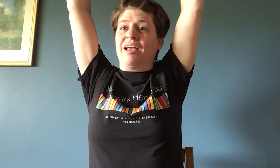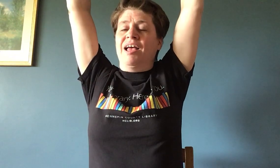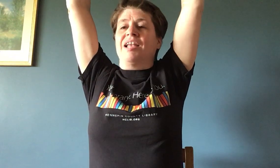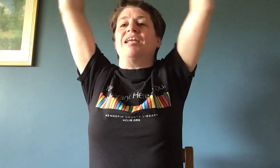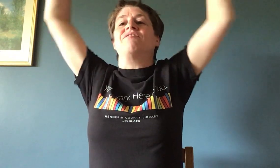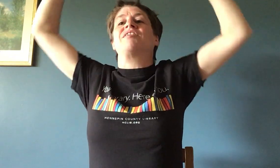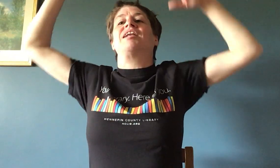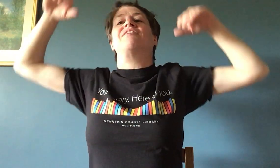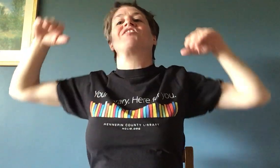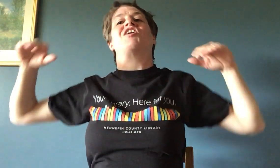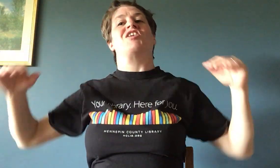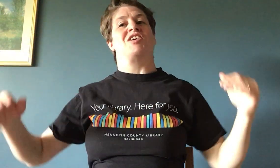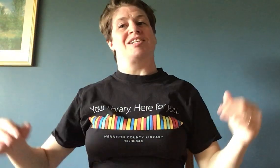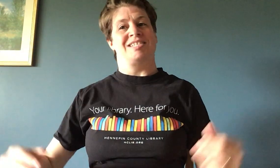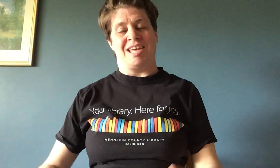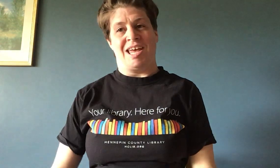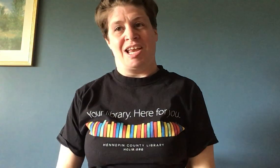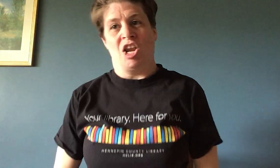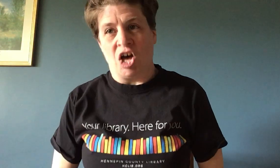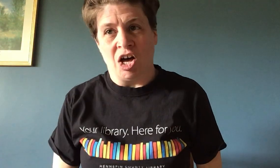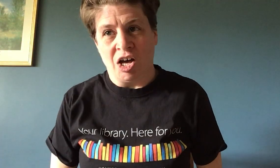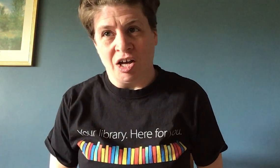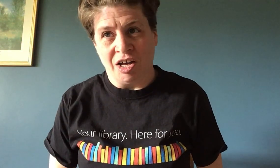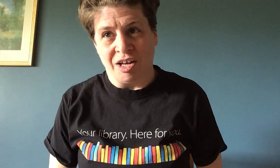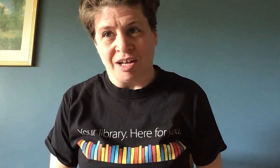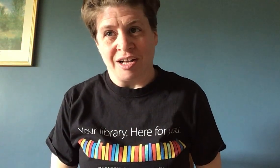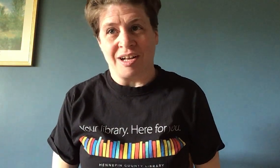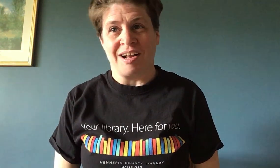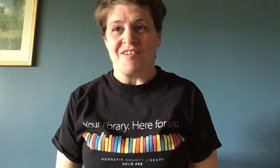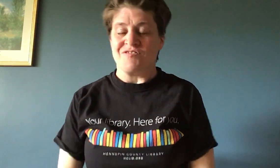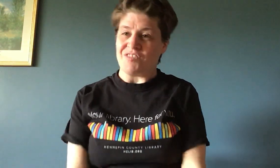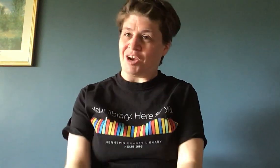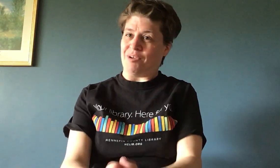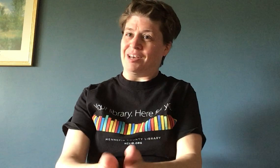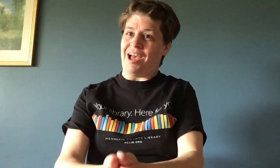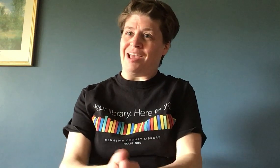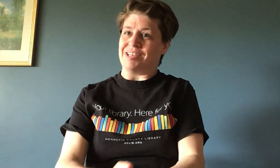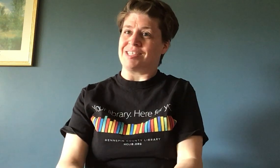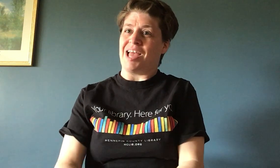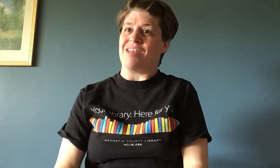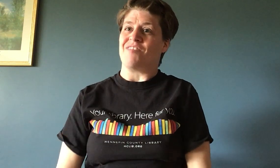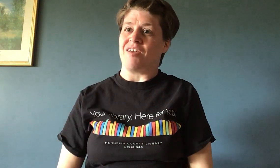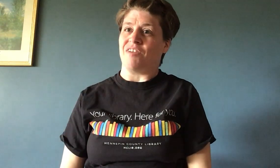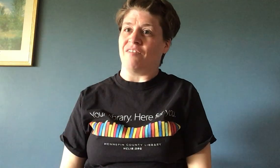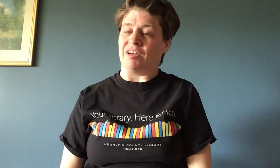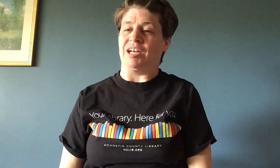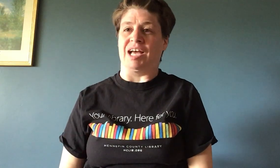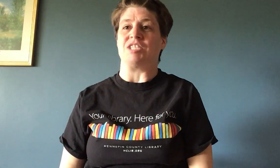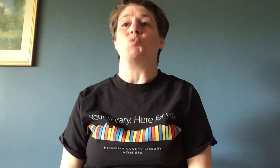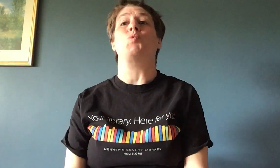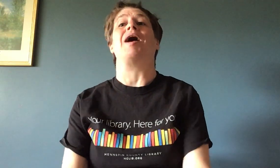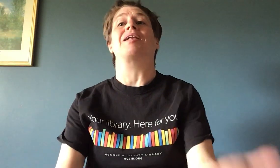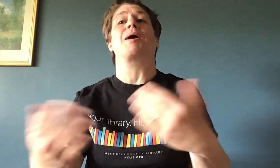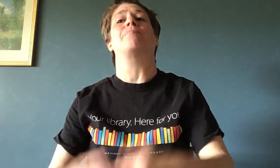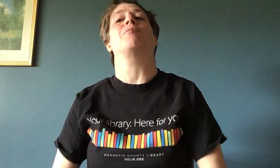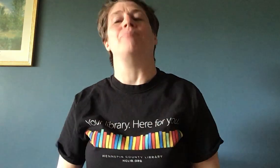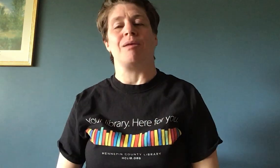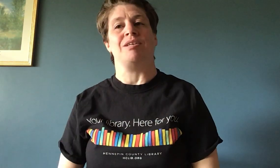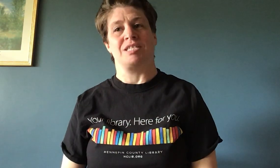high. Lift, lift all day long. Very nice. Very, very nice. Welcome to baby